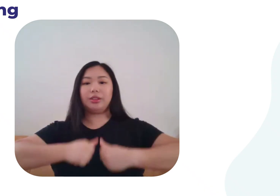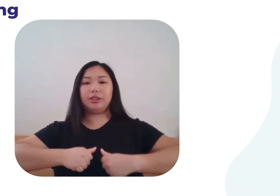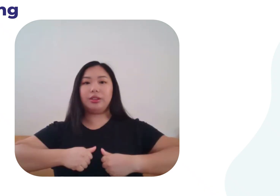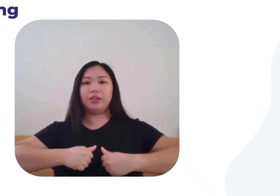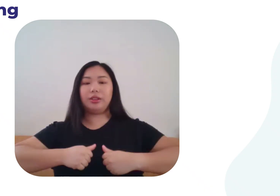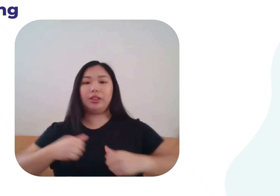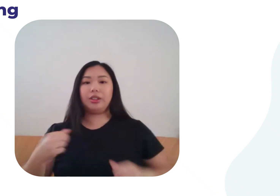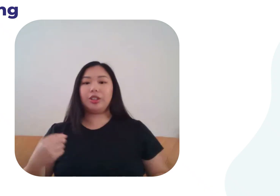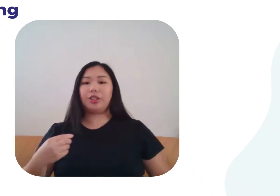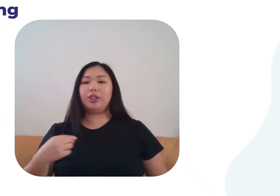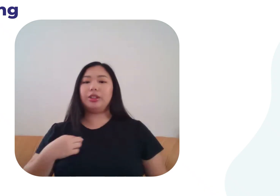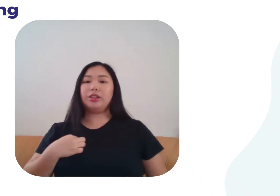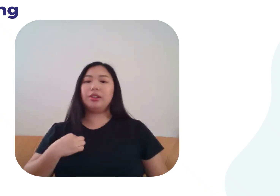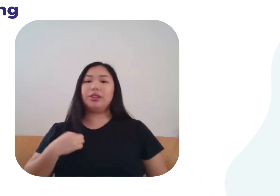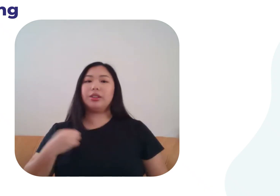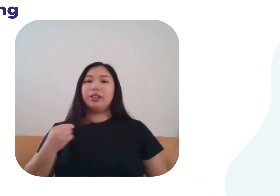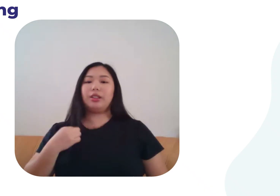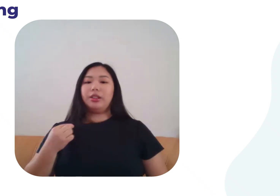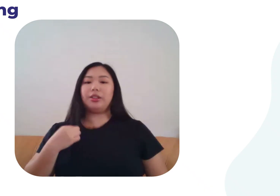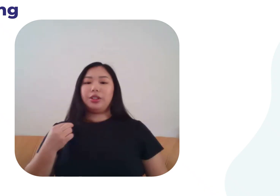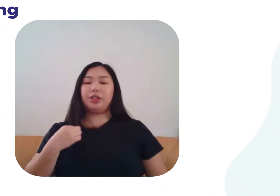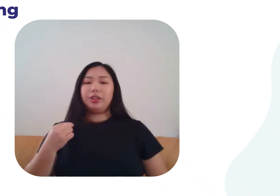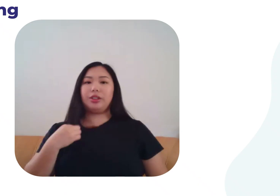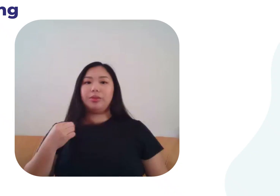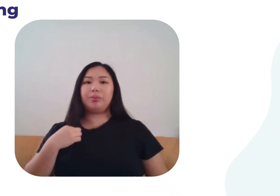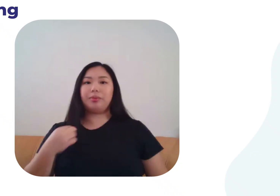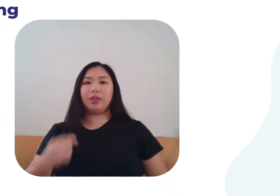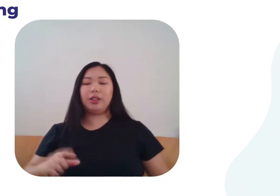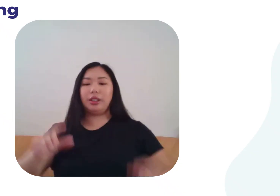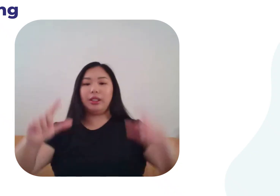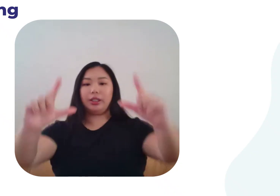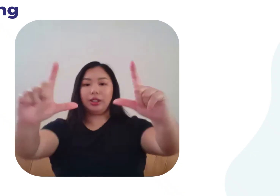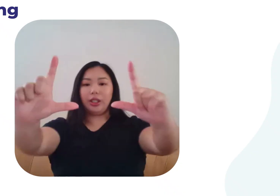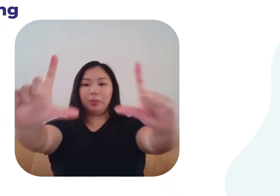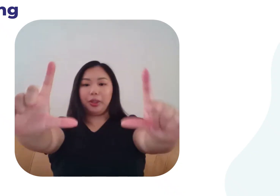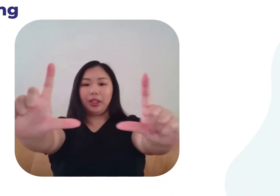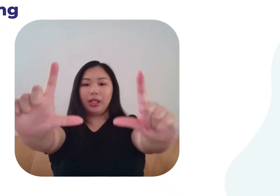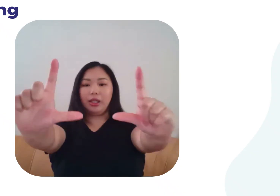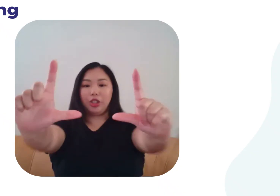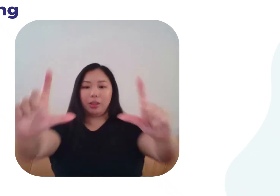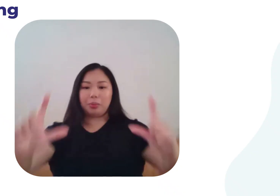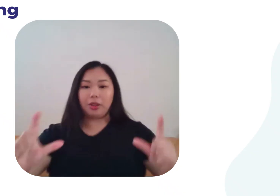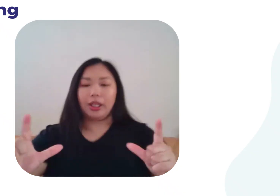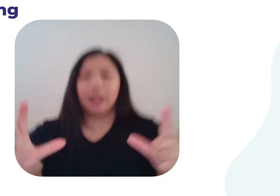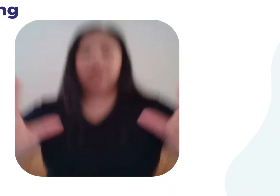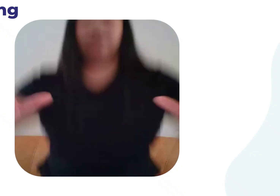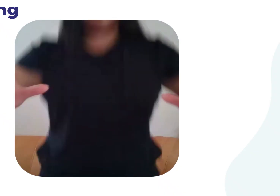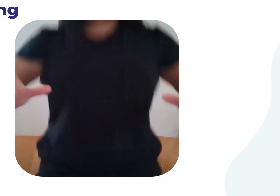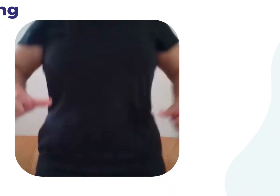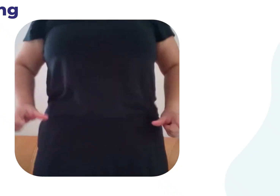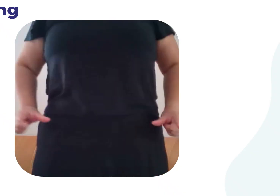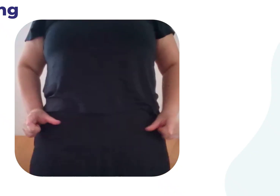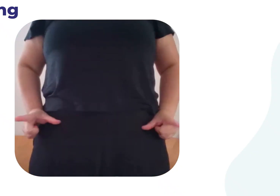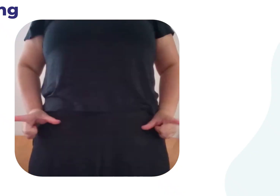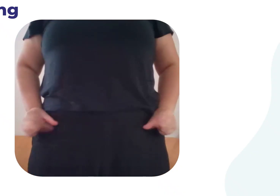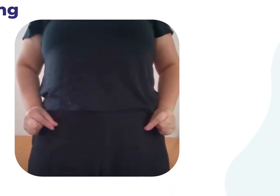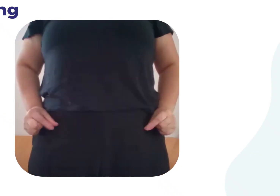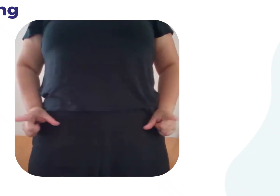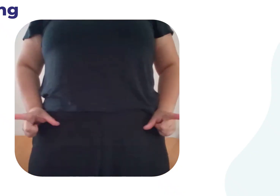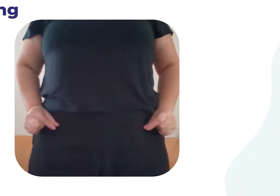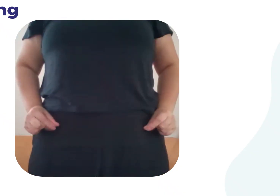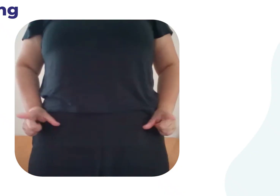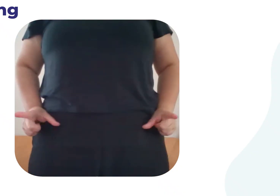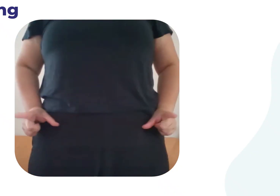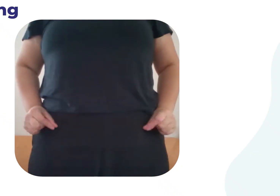Coat. Shirt, tug on your shirt. Diaper, L shape both hands at your hips